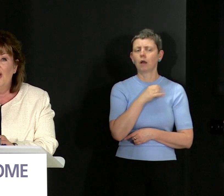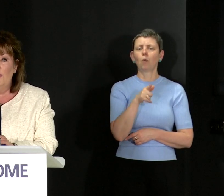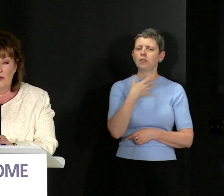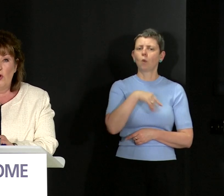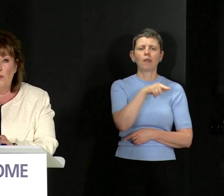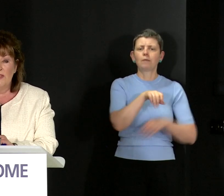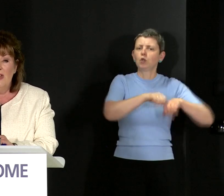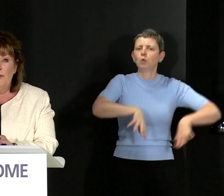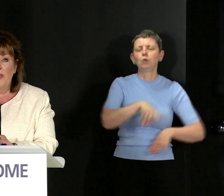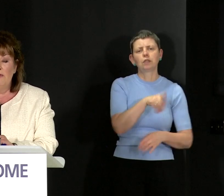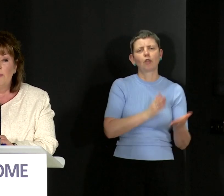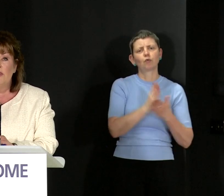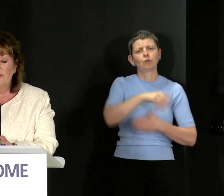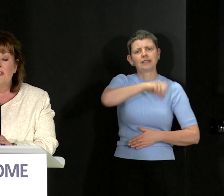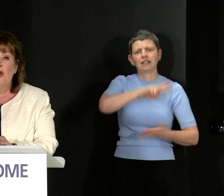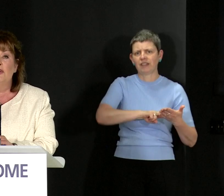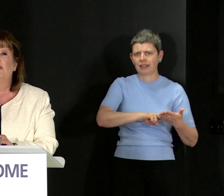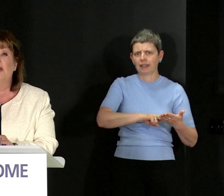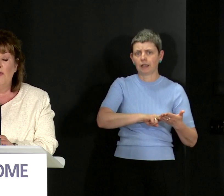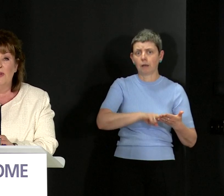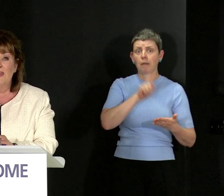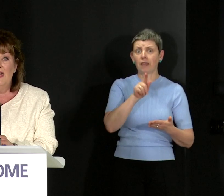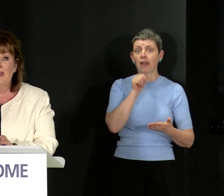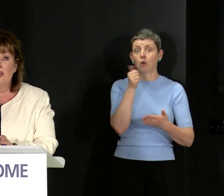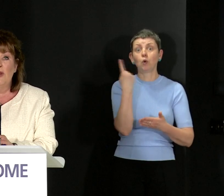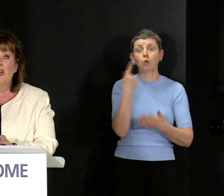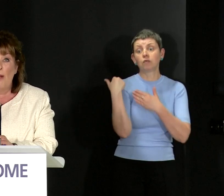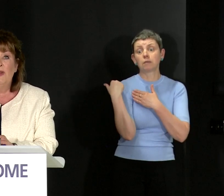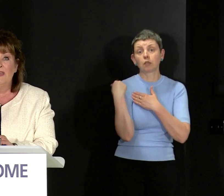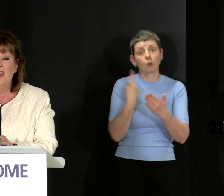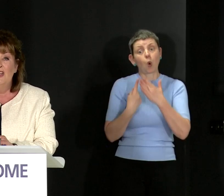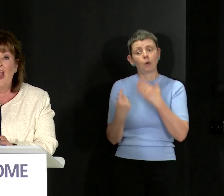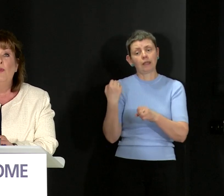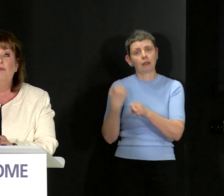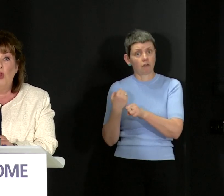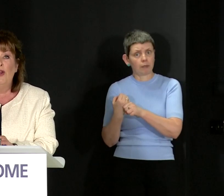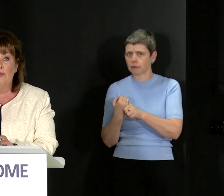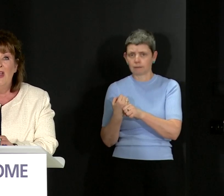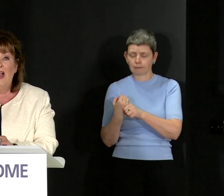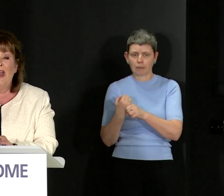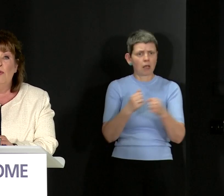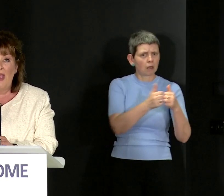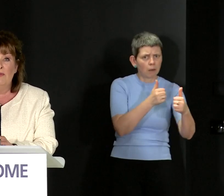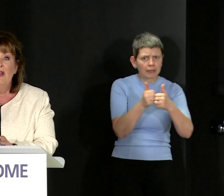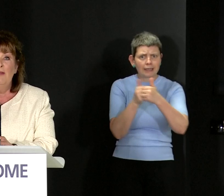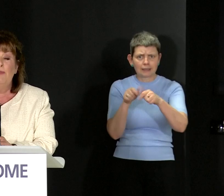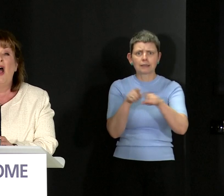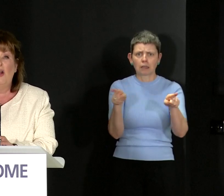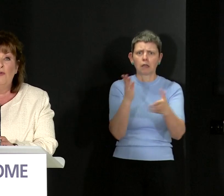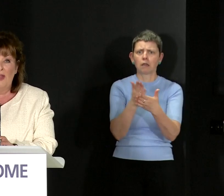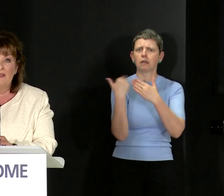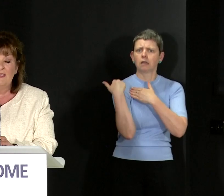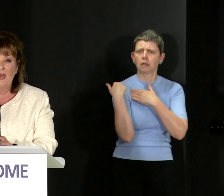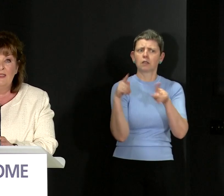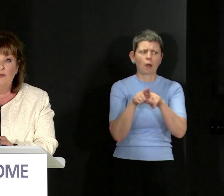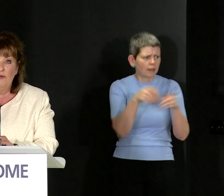out because of COVID, but that responsibility is not just on government, it's going to be in companies to help employ them and help them be part